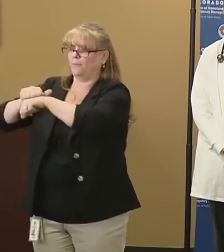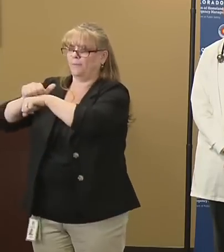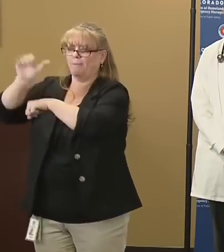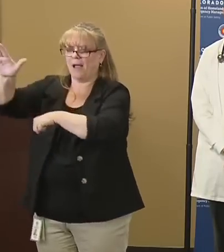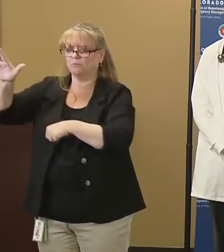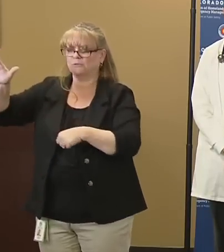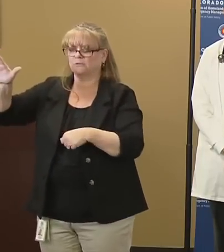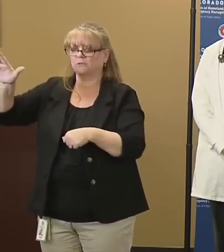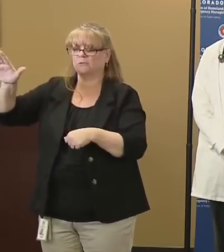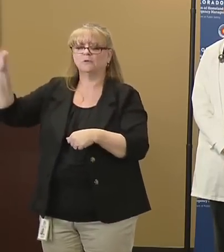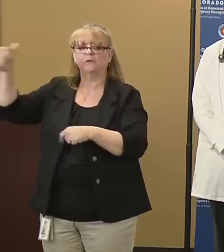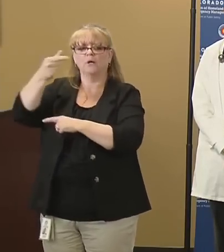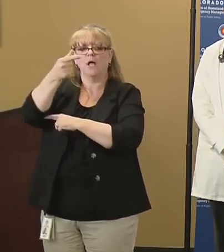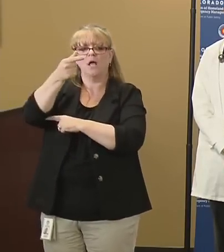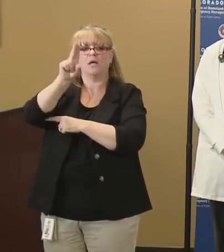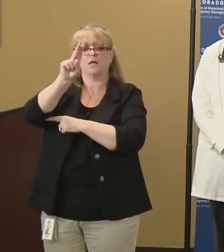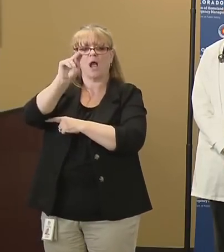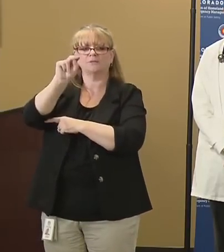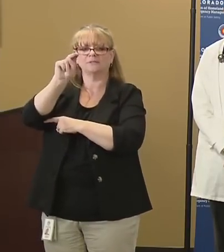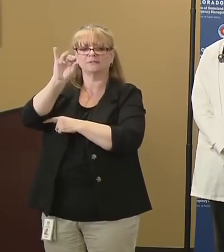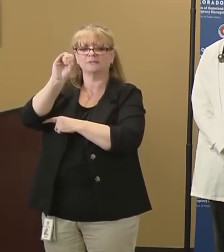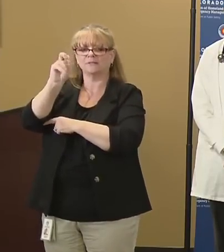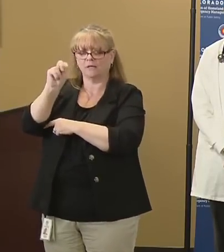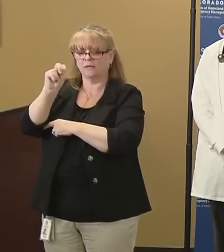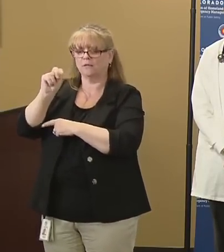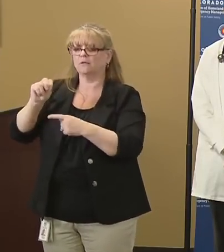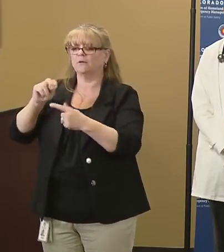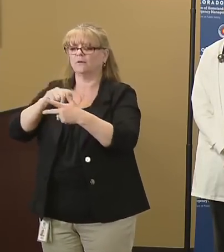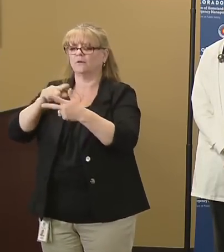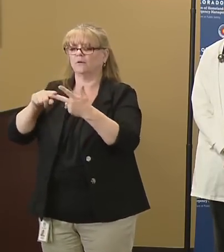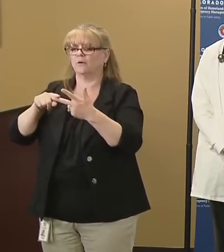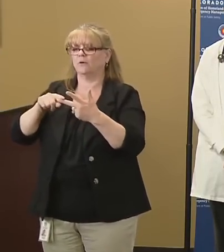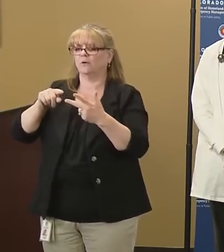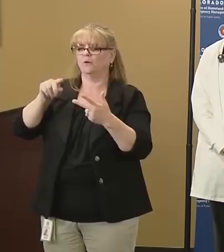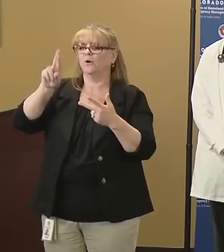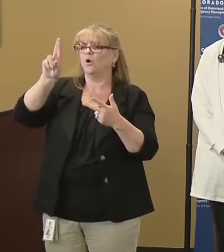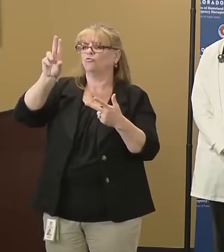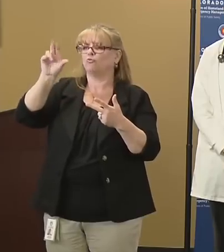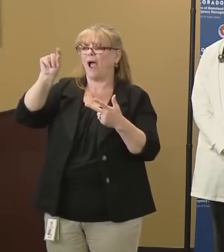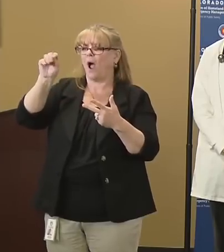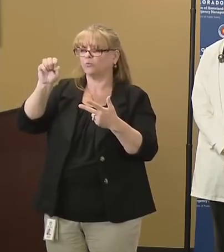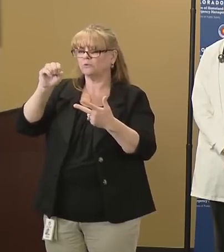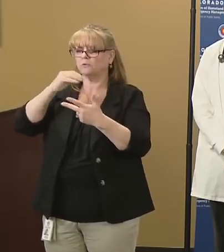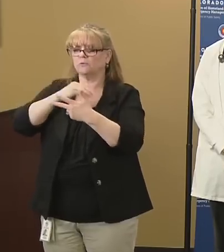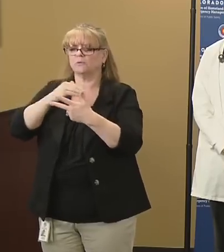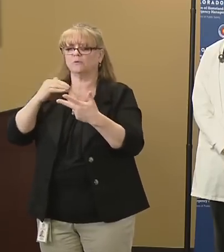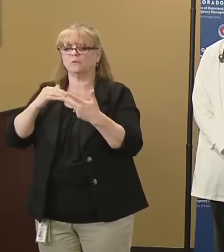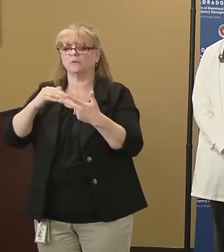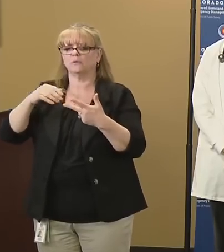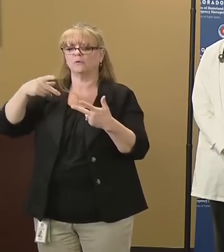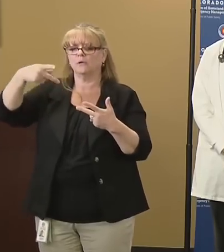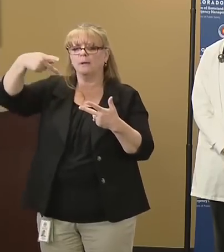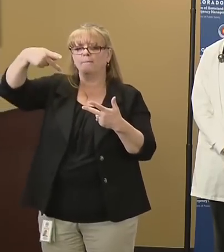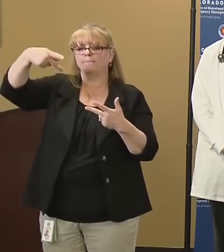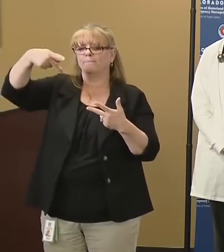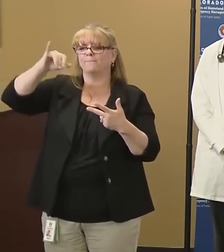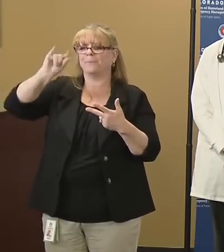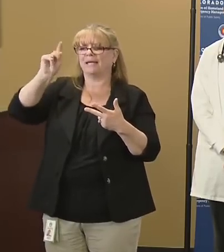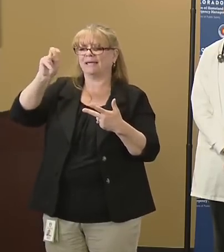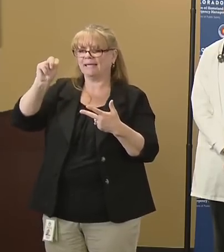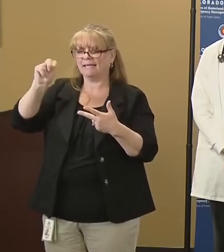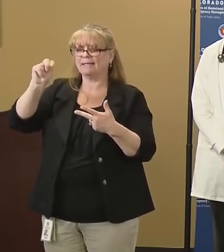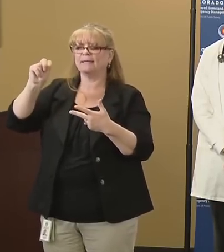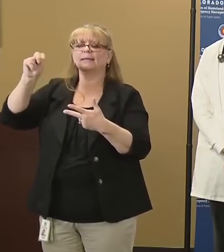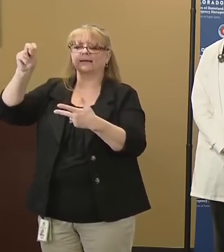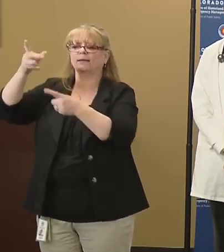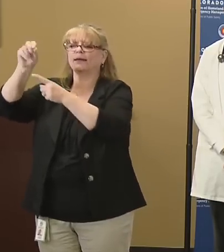County, Garfield County, and Pitkin County, because they are places where people mix from across the world. So